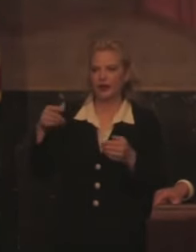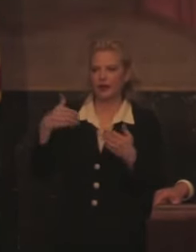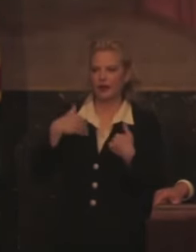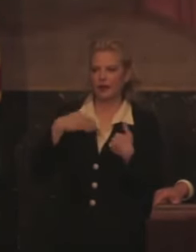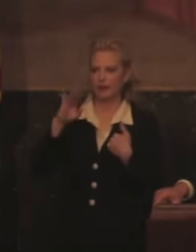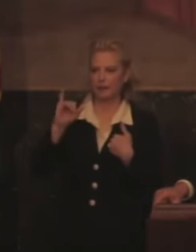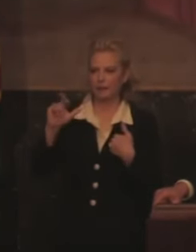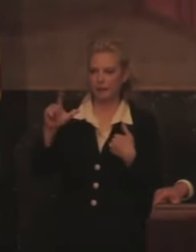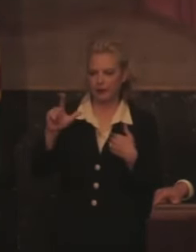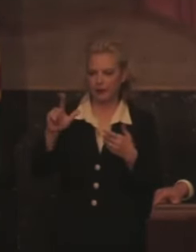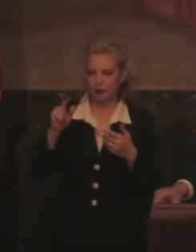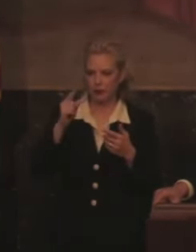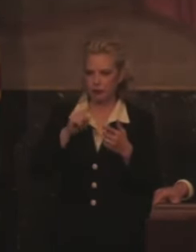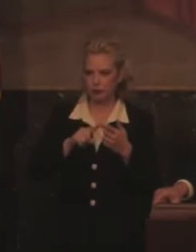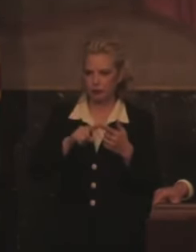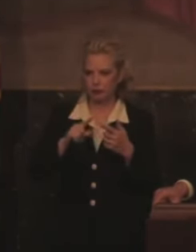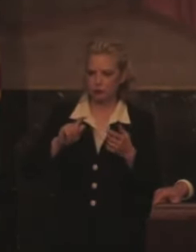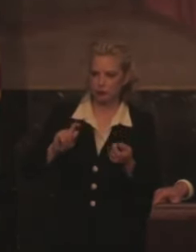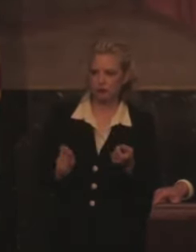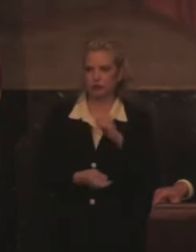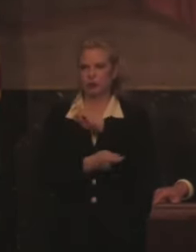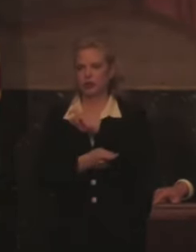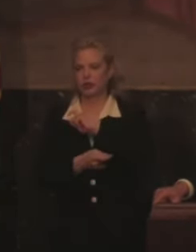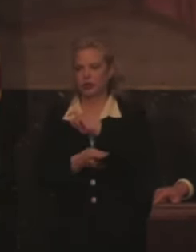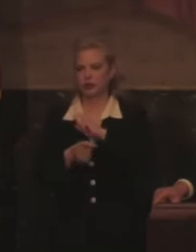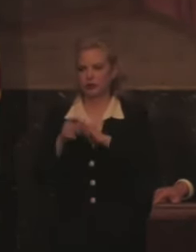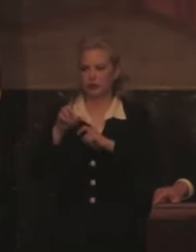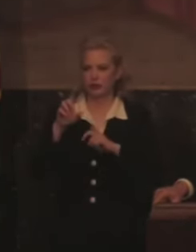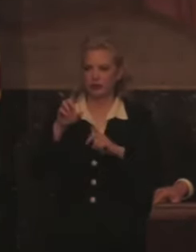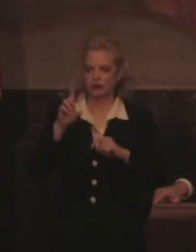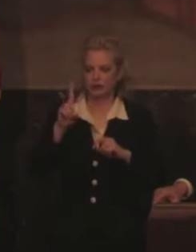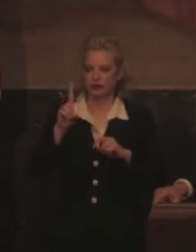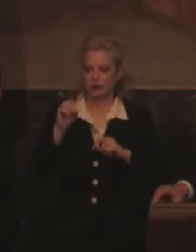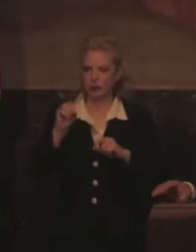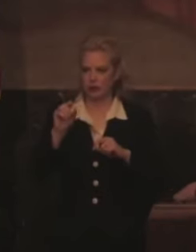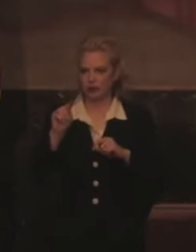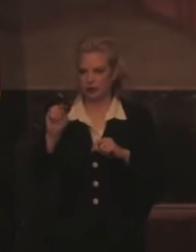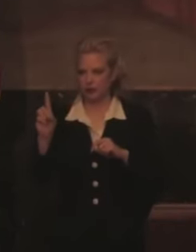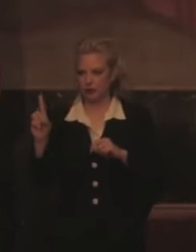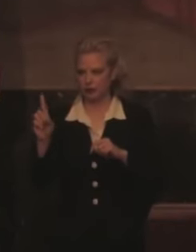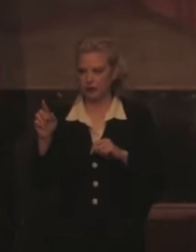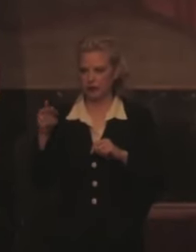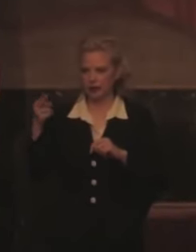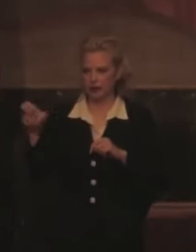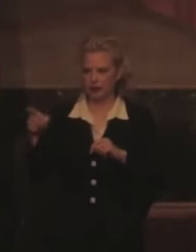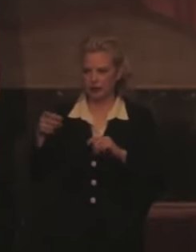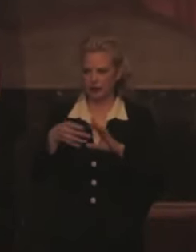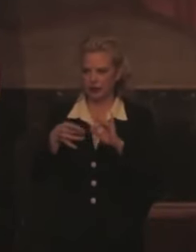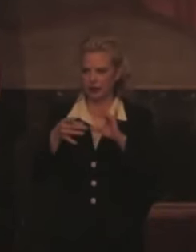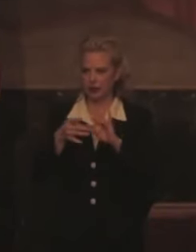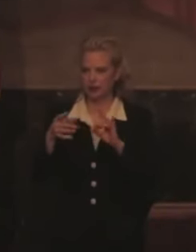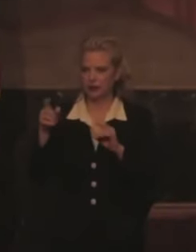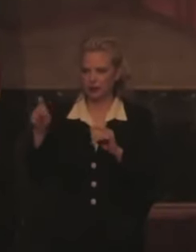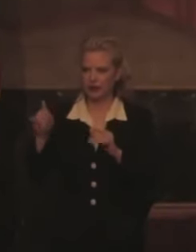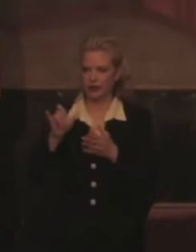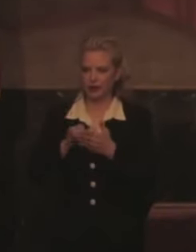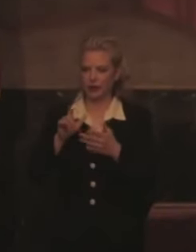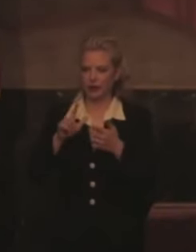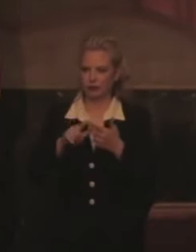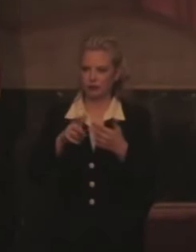Yeah. And I doubt if you've actually read the bill, but he says that something like that is needed to restore trust with